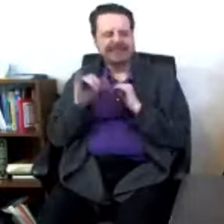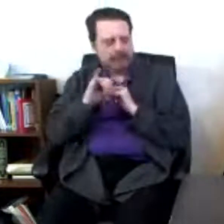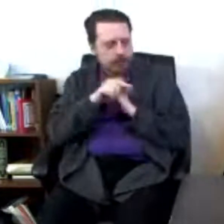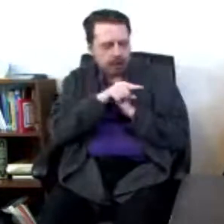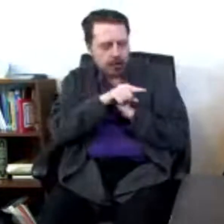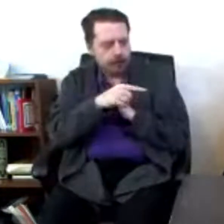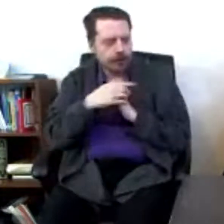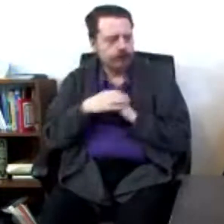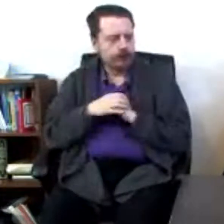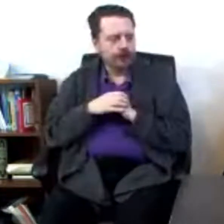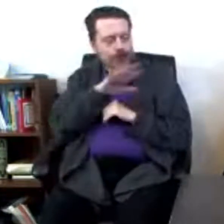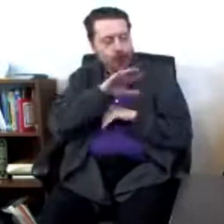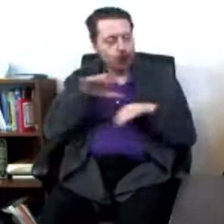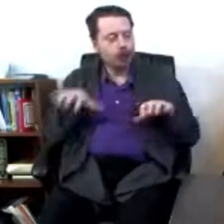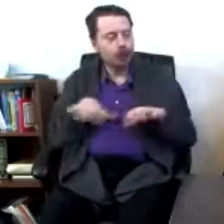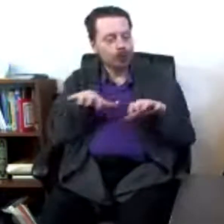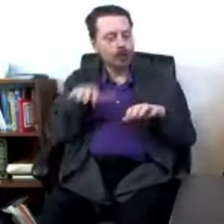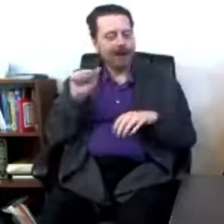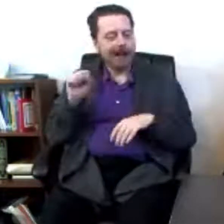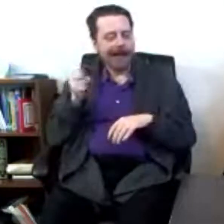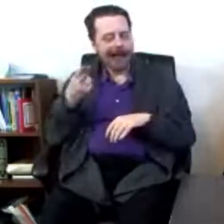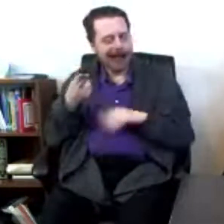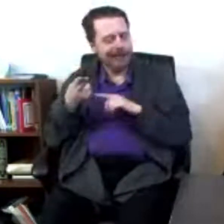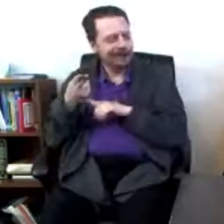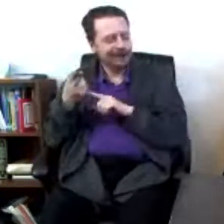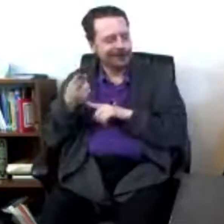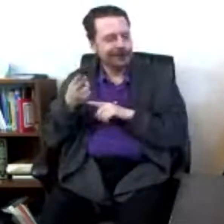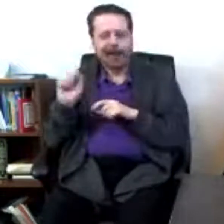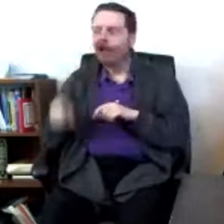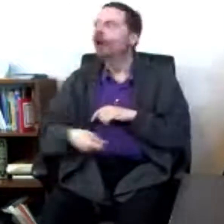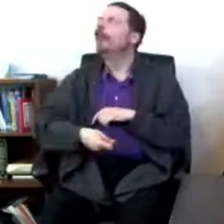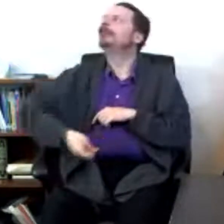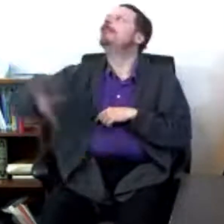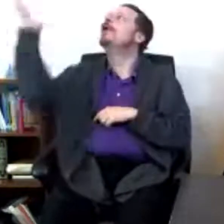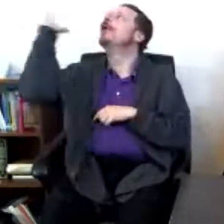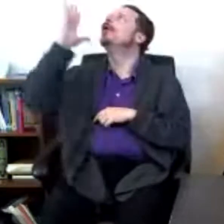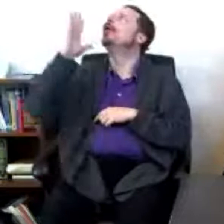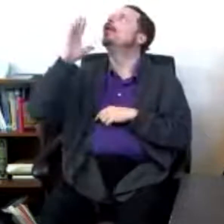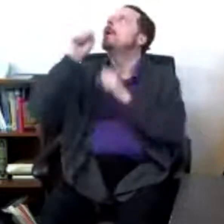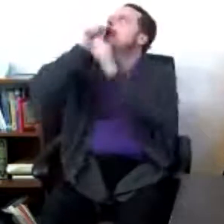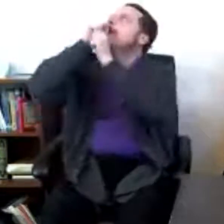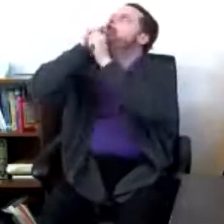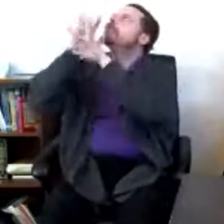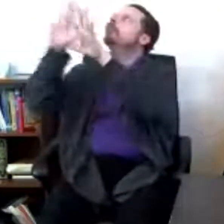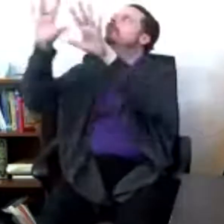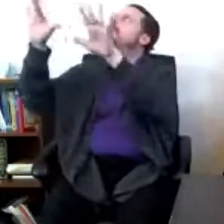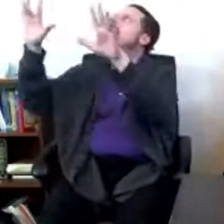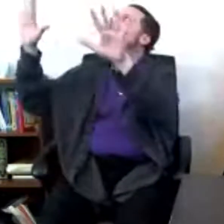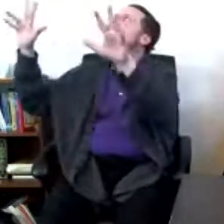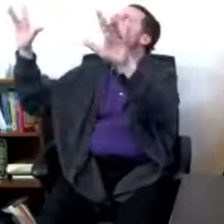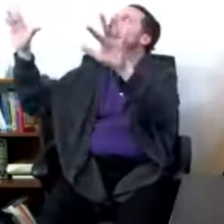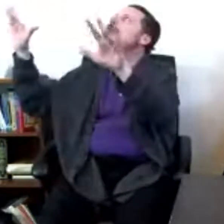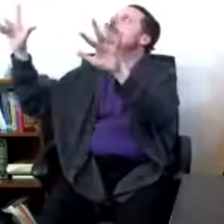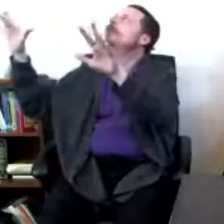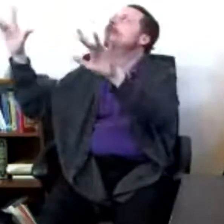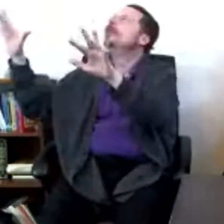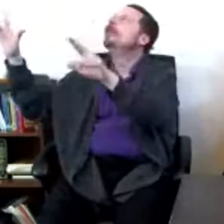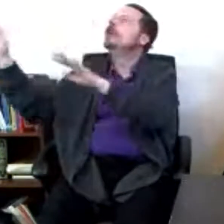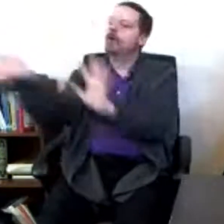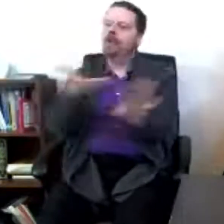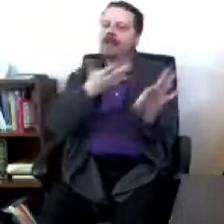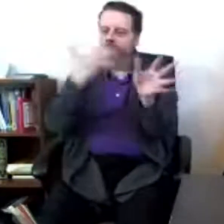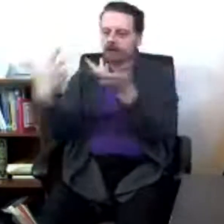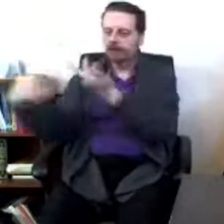their deeds are like ash that is thrown in the air by wind in a